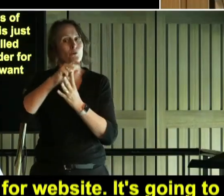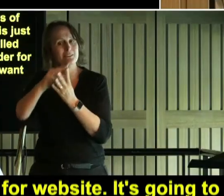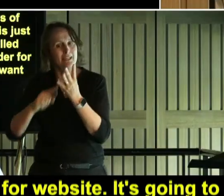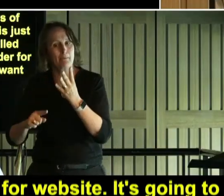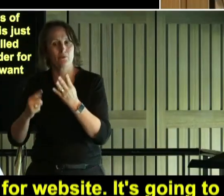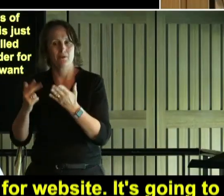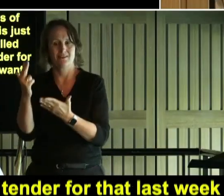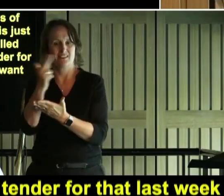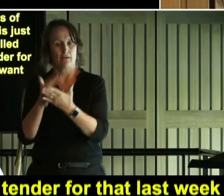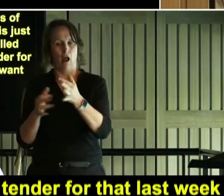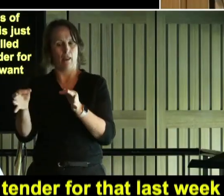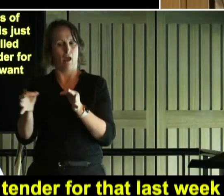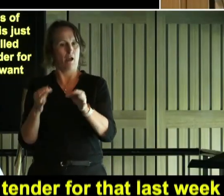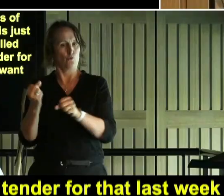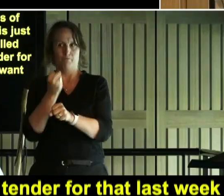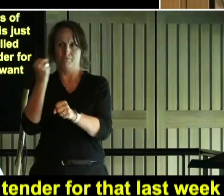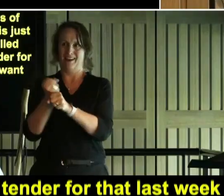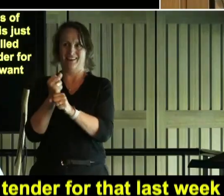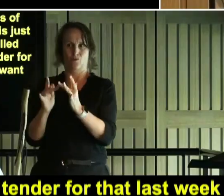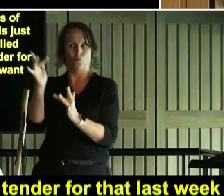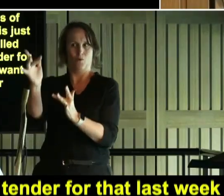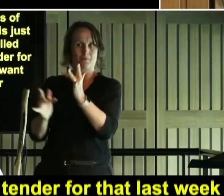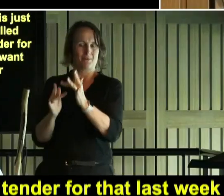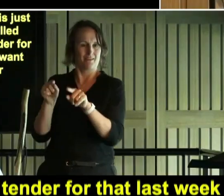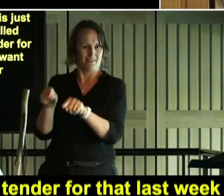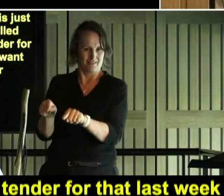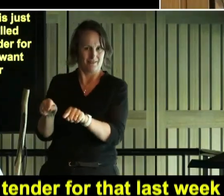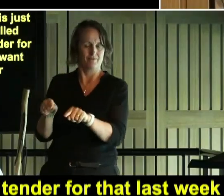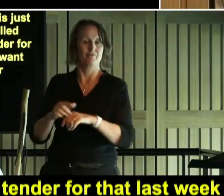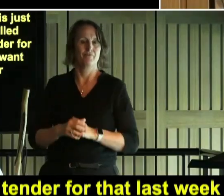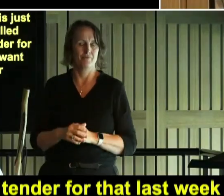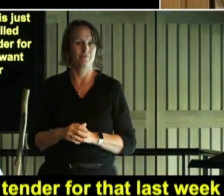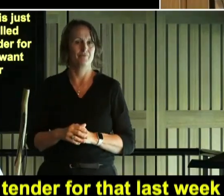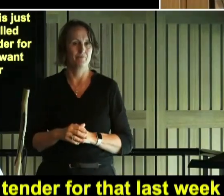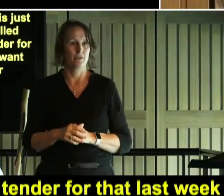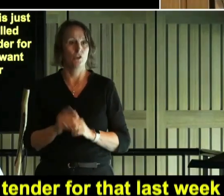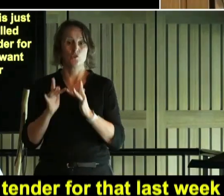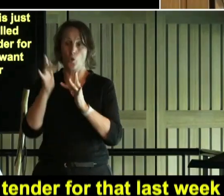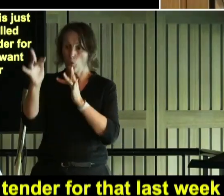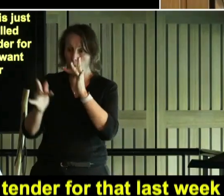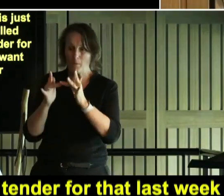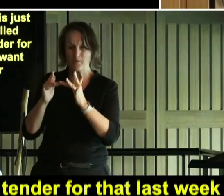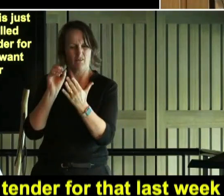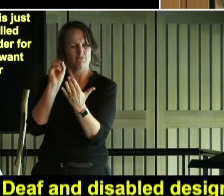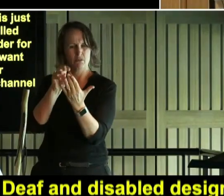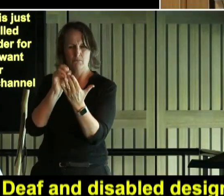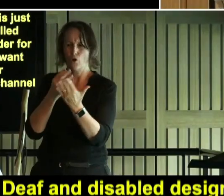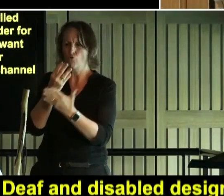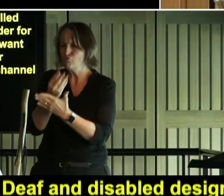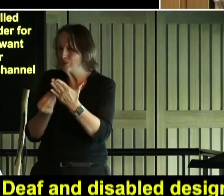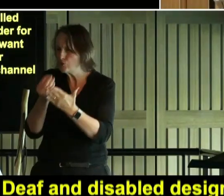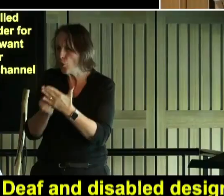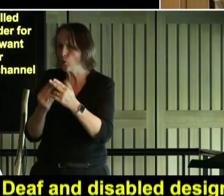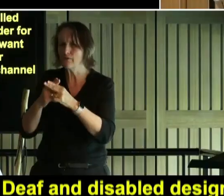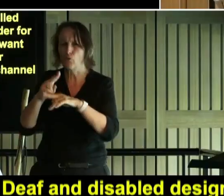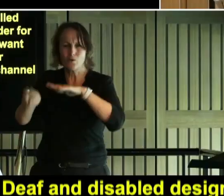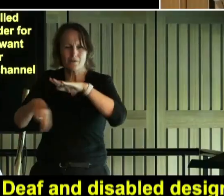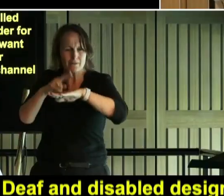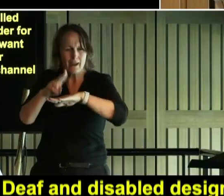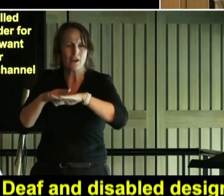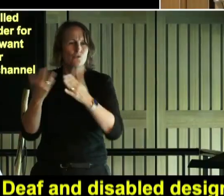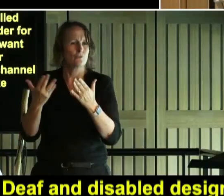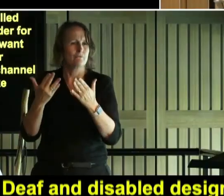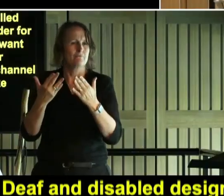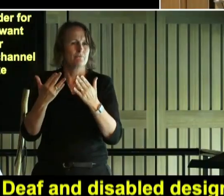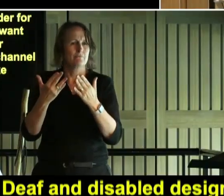design agencies to help us build that. The channel will contain national resources, so things like access riders,